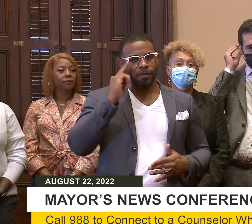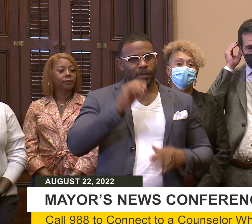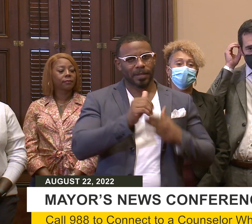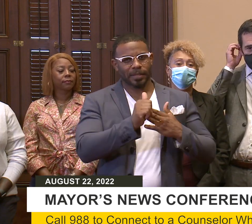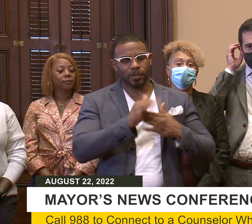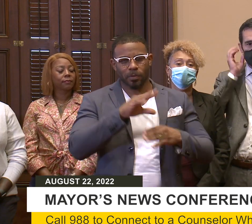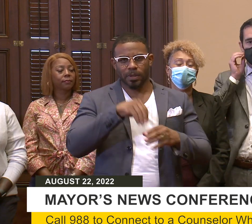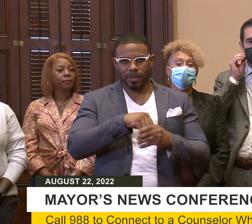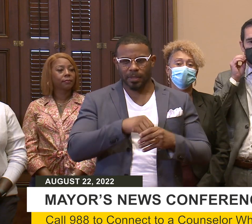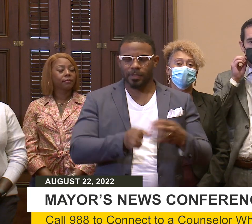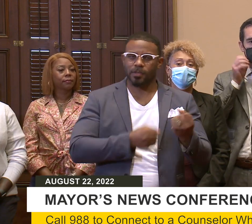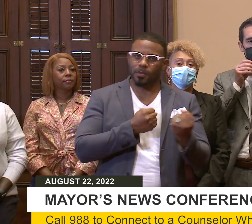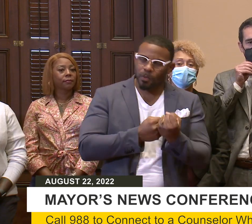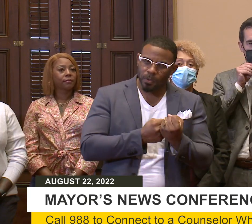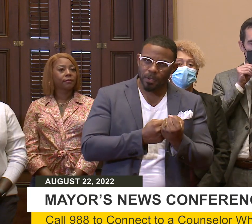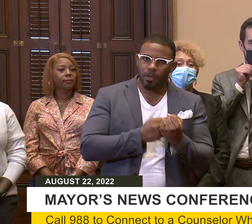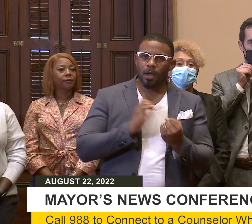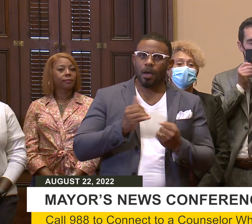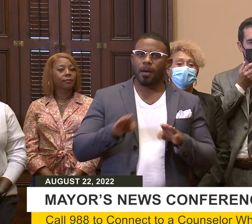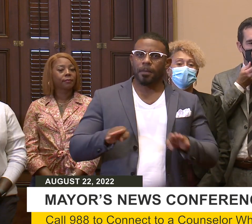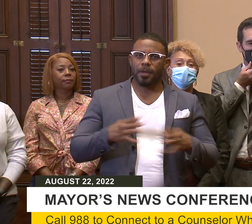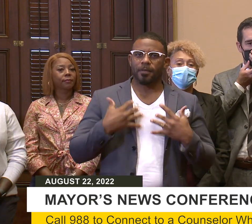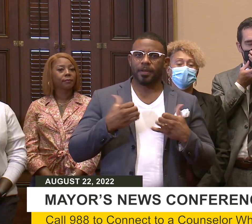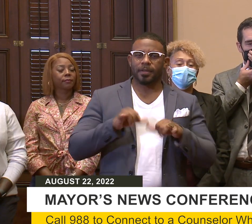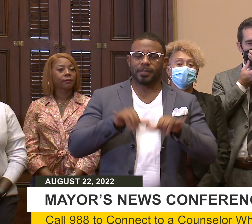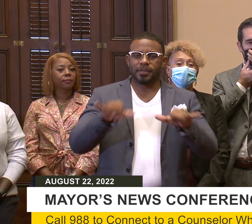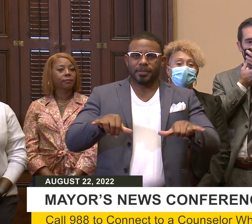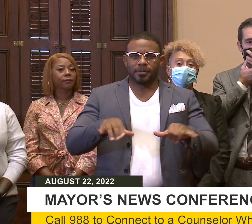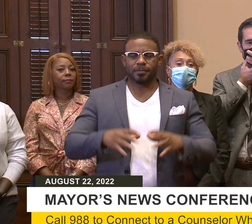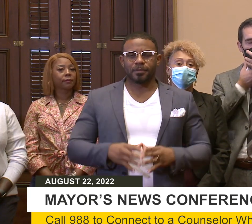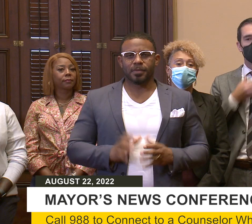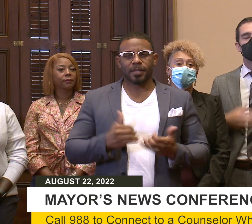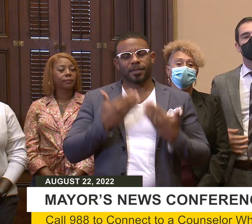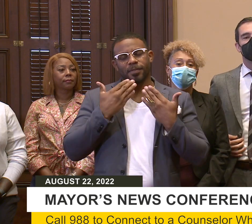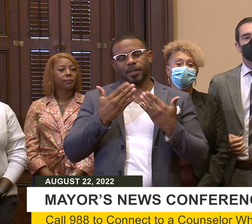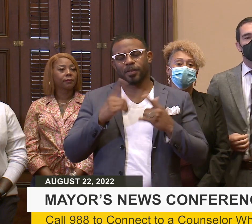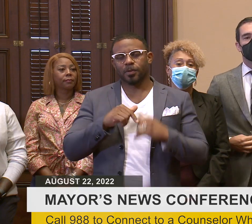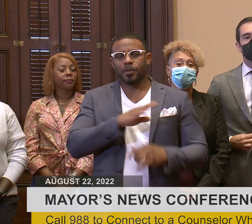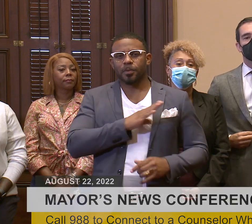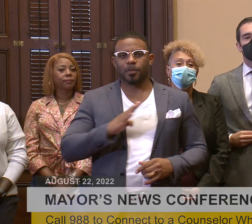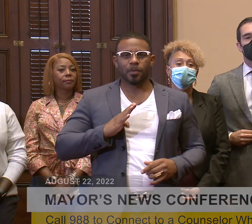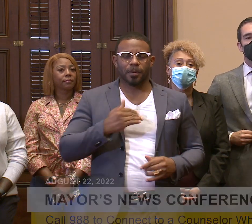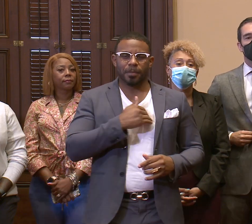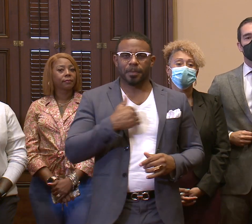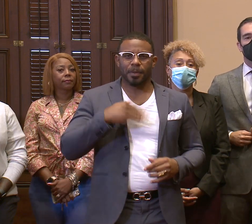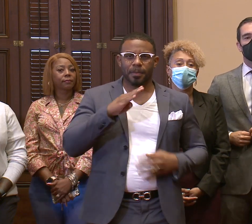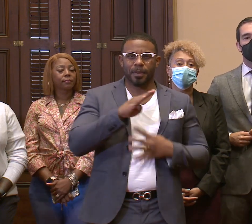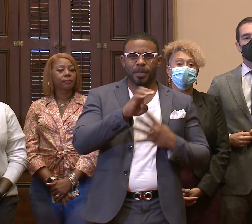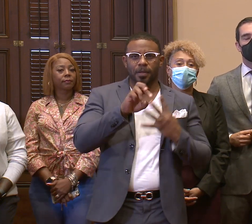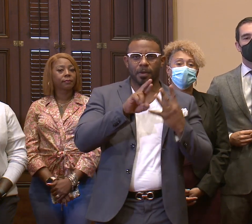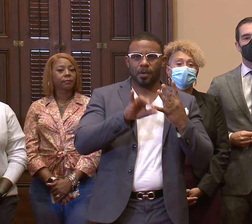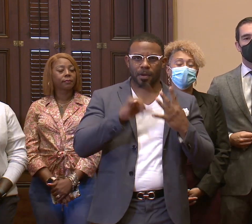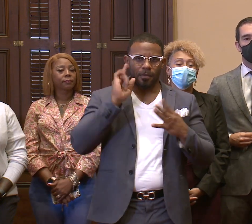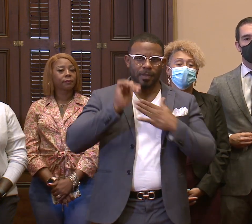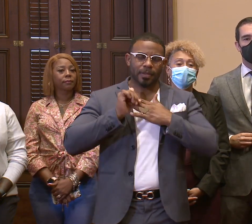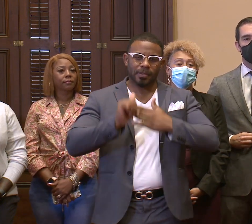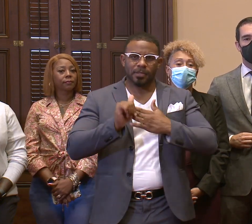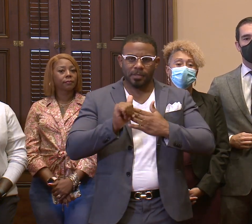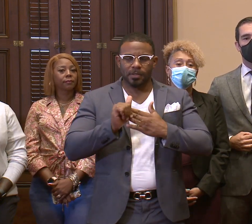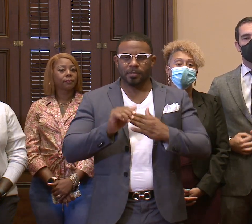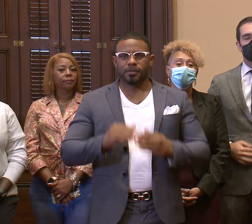leadership within and support of our behavioral health system. I give thanks to the board members of BCRI for their